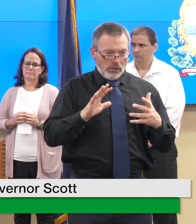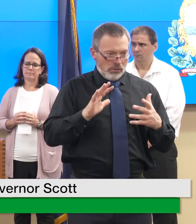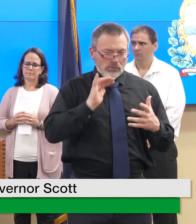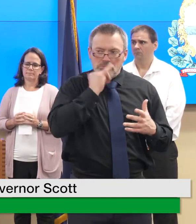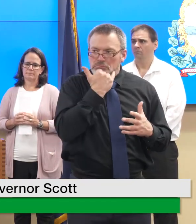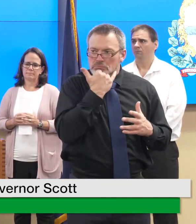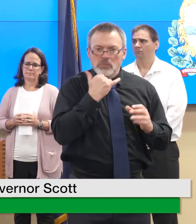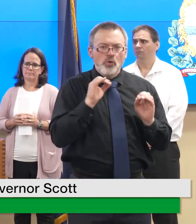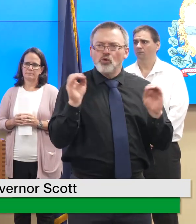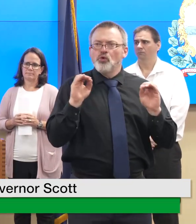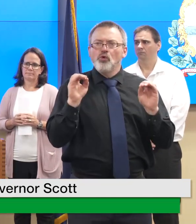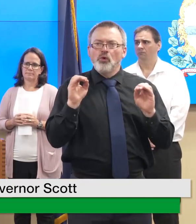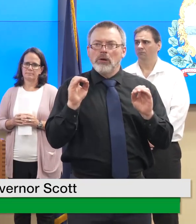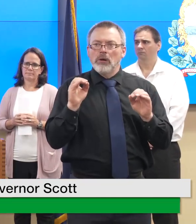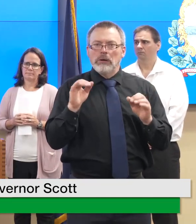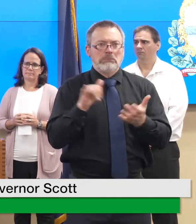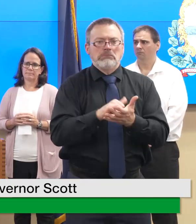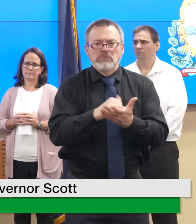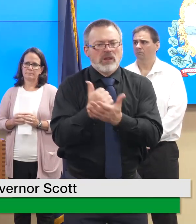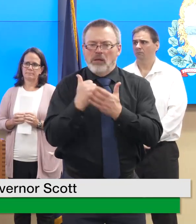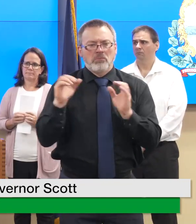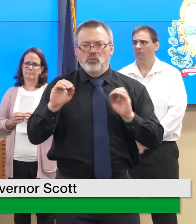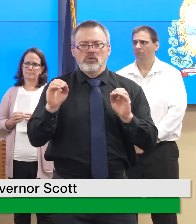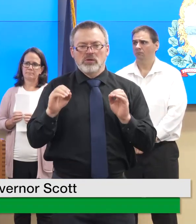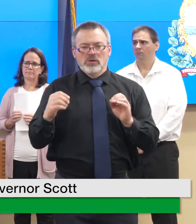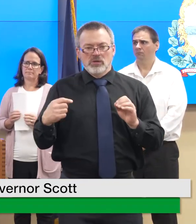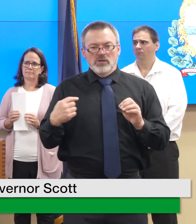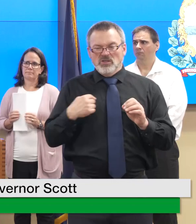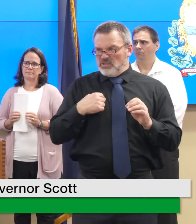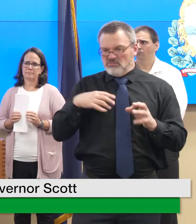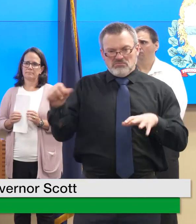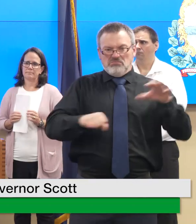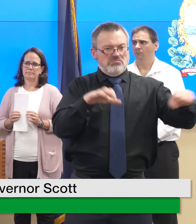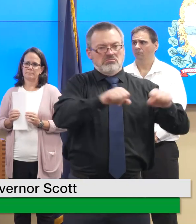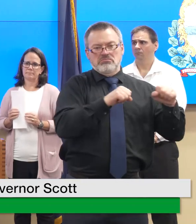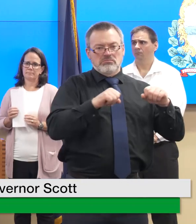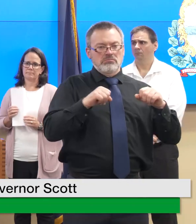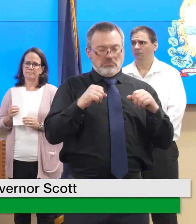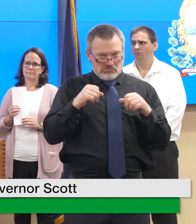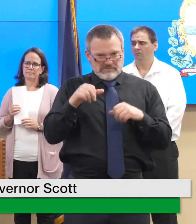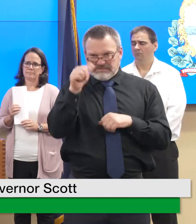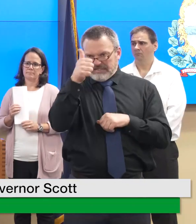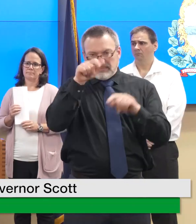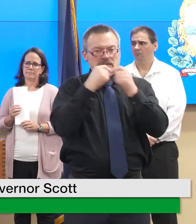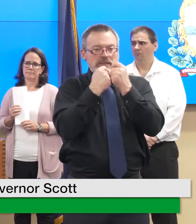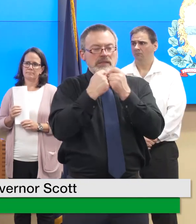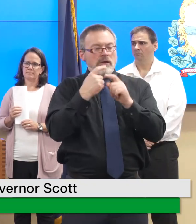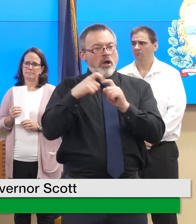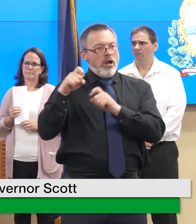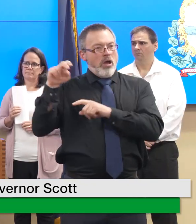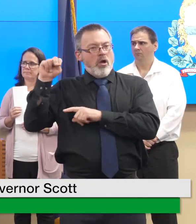10 Swiftwater teams, we have, one of those was out of state, by the way, so 9 in-state teams. We have